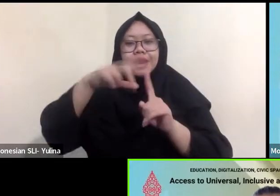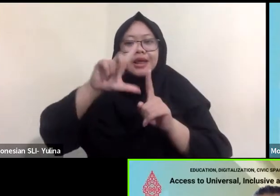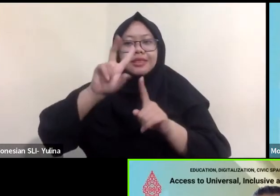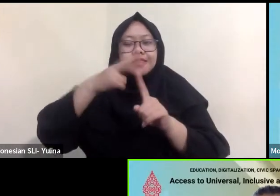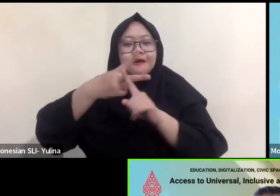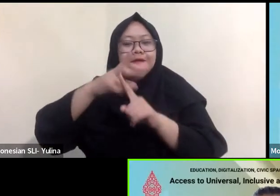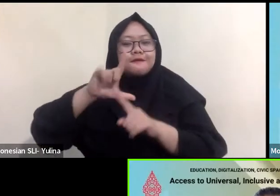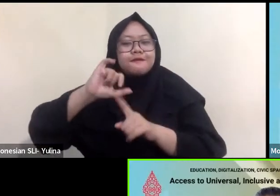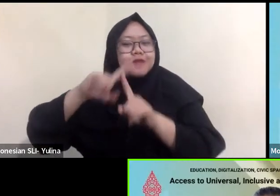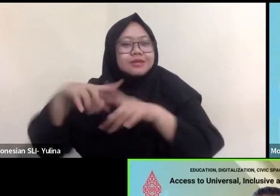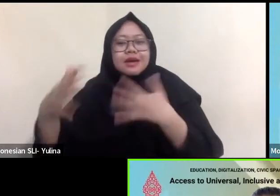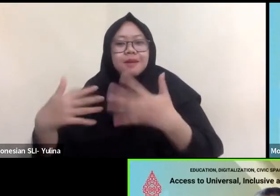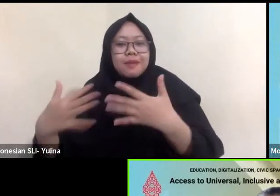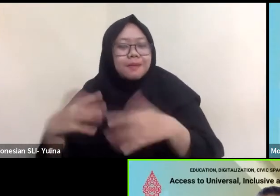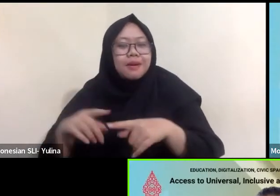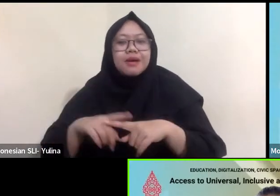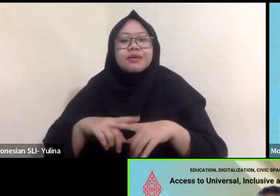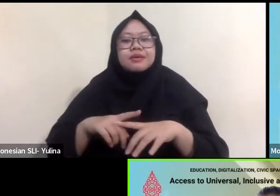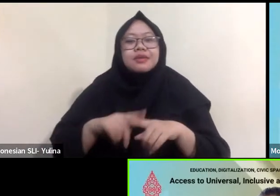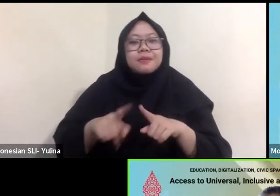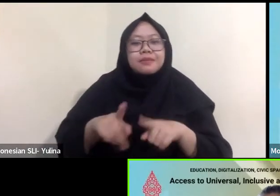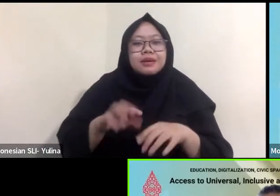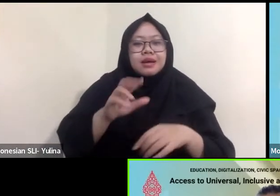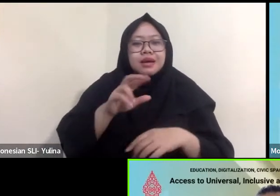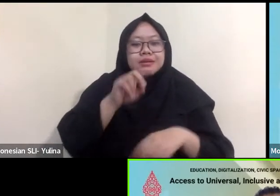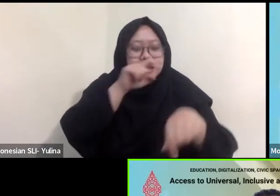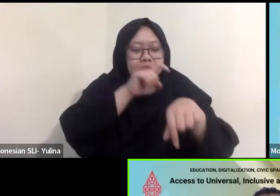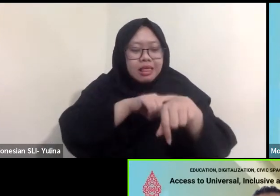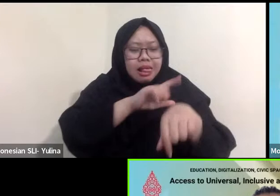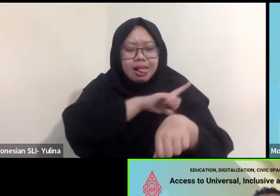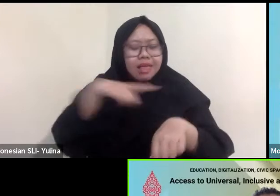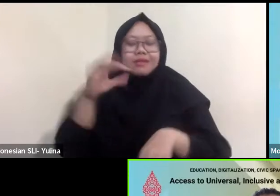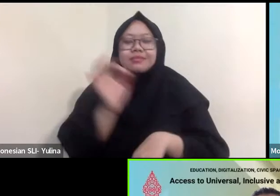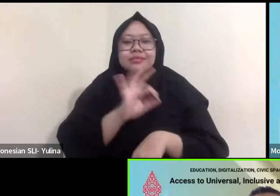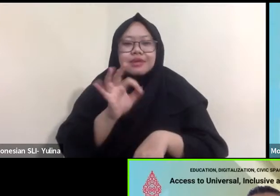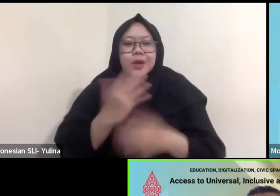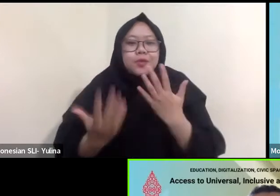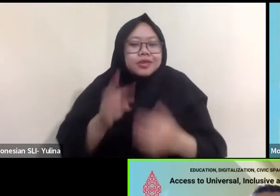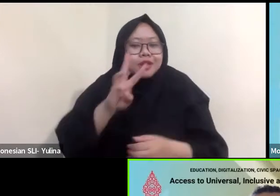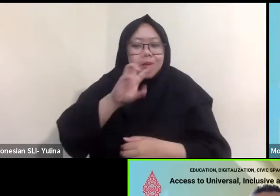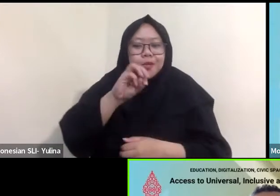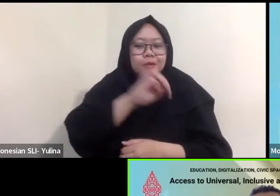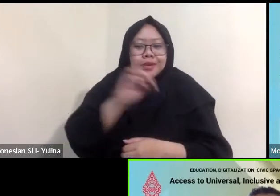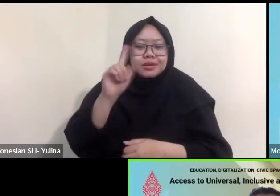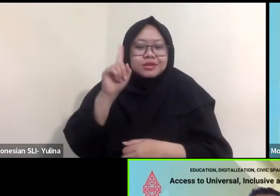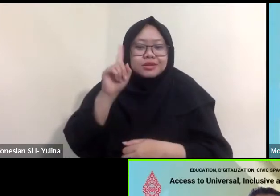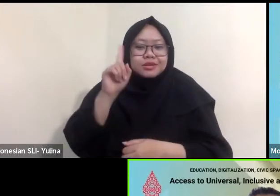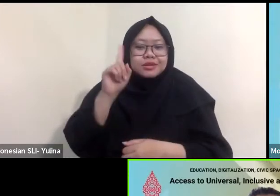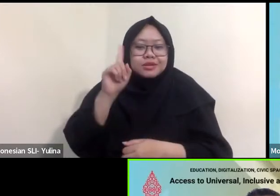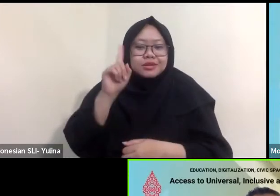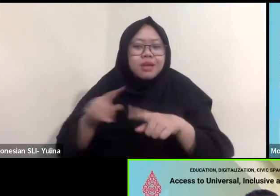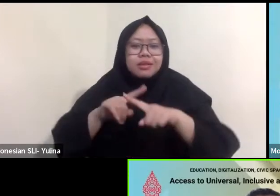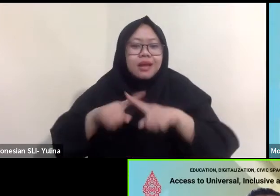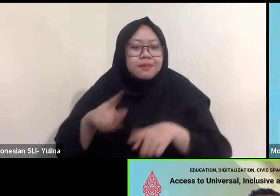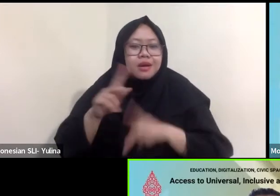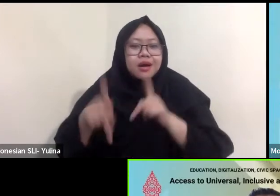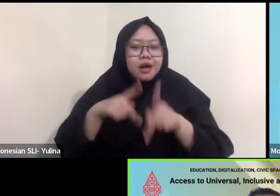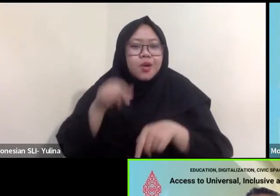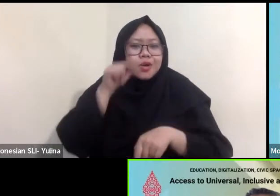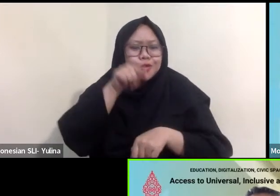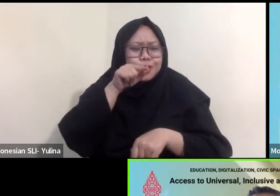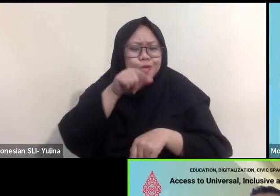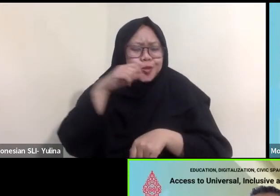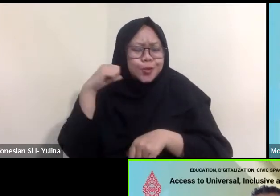a recreational thing that you do for, say, half an hour a day, I don't think there's too much wrong with it. But if that's all you do on the internet, then of course